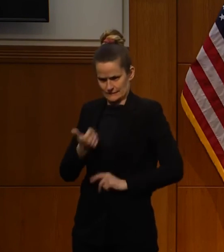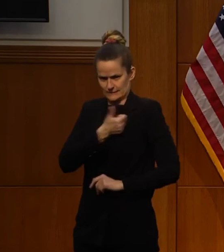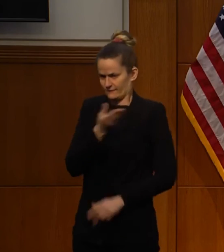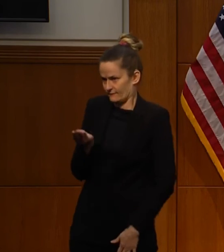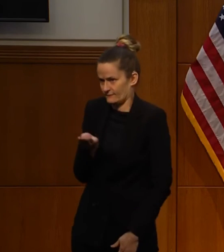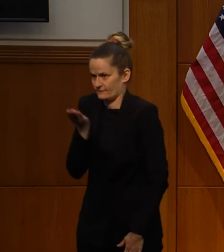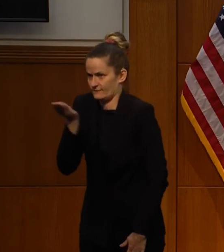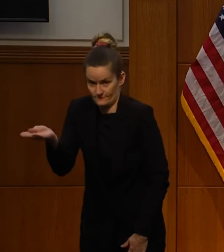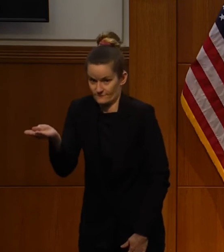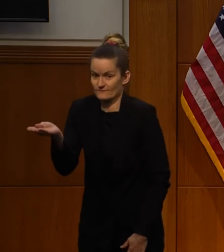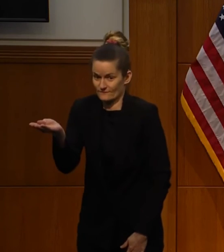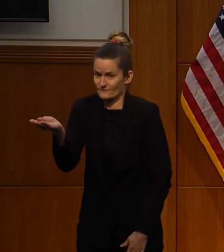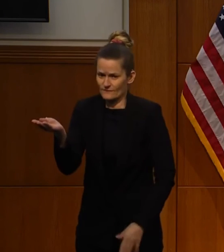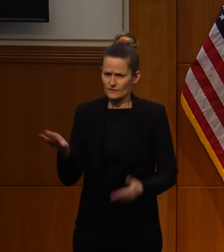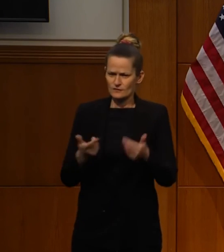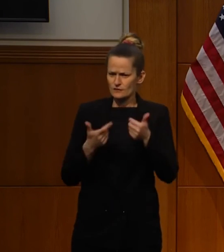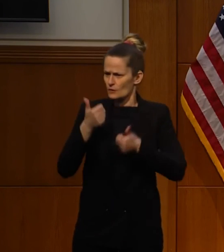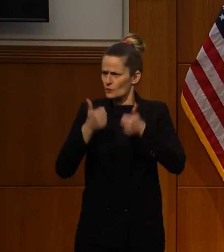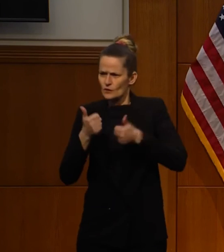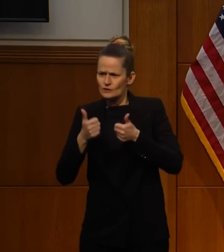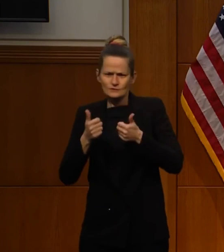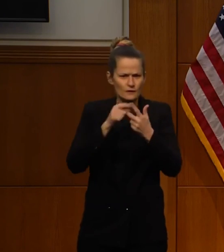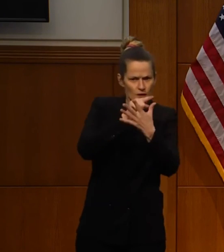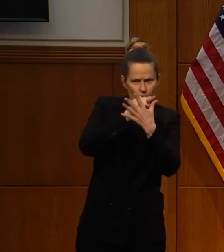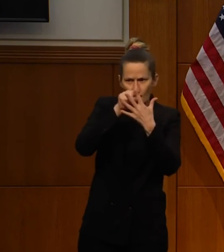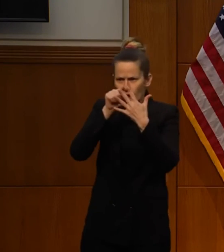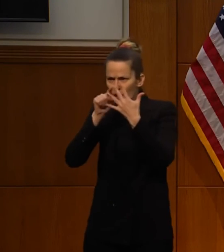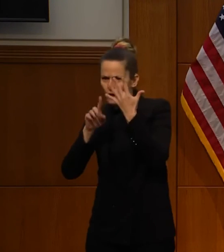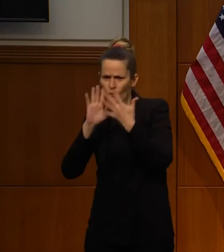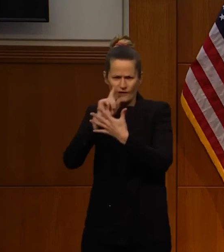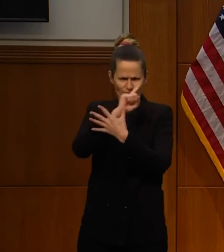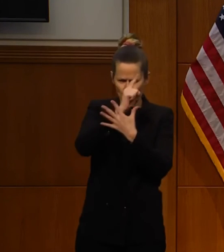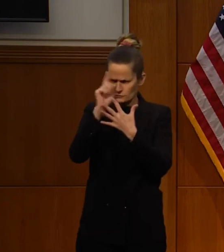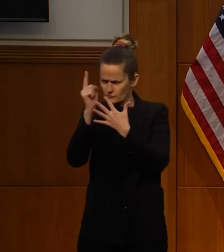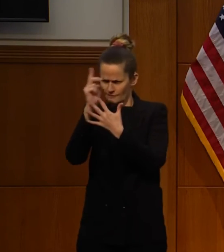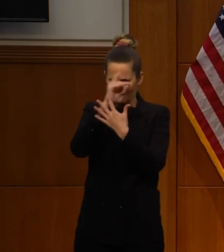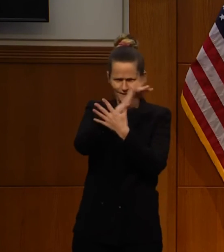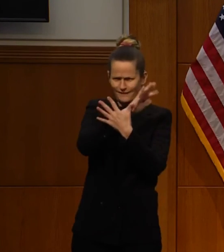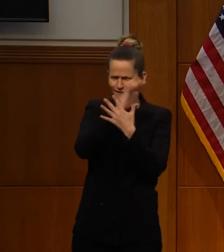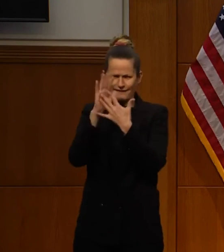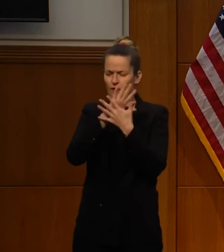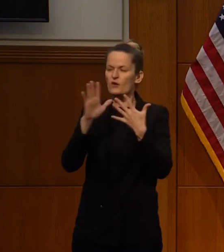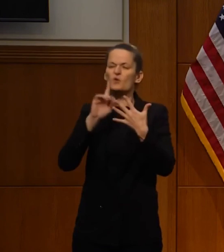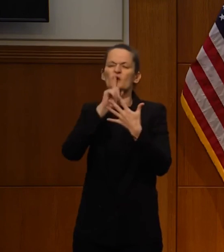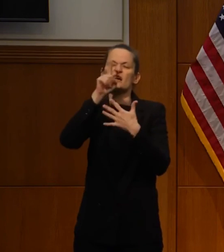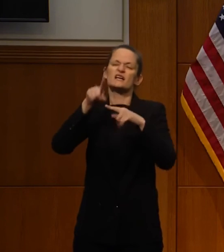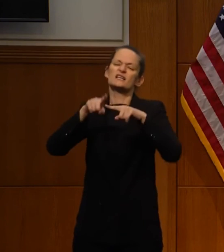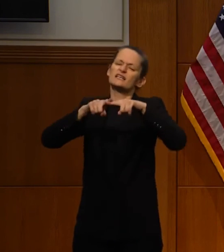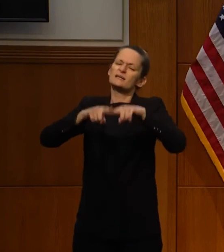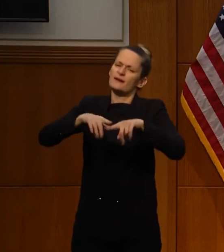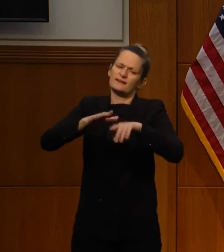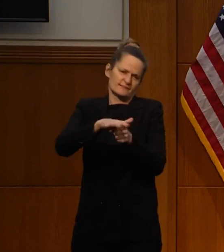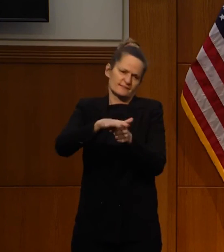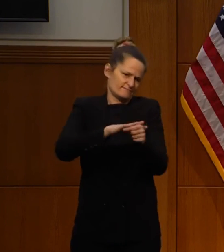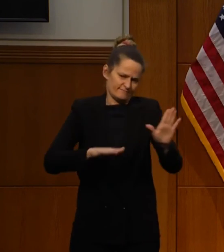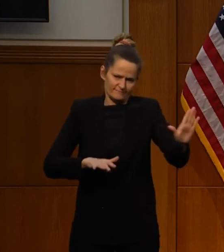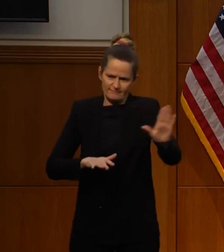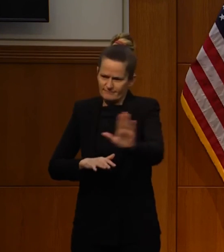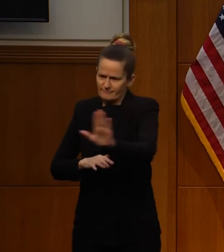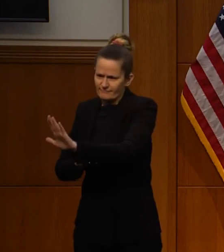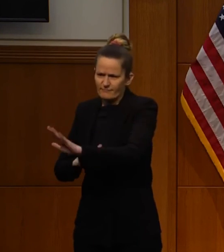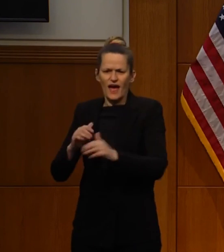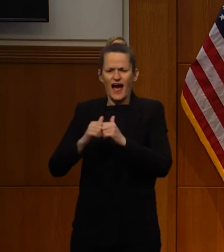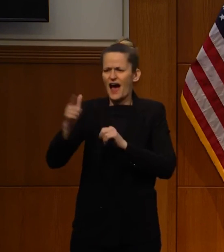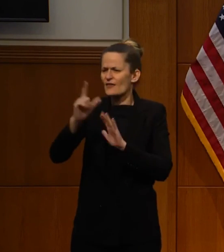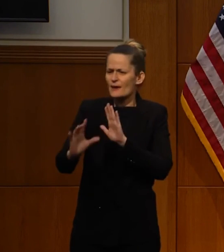being reported first. I think it just depends on the locality. It depends on the size of the locality. There's not necessarily a distinct order that those